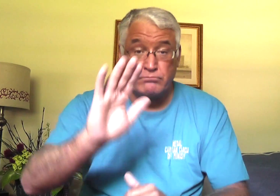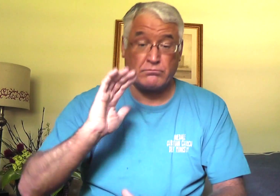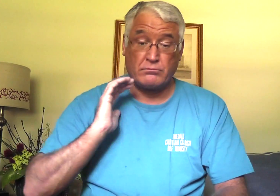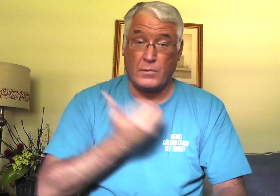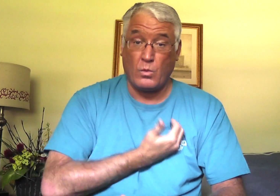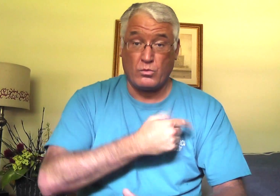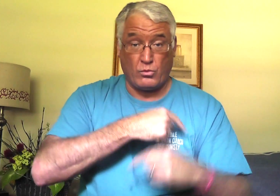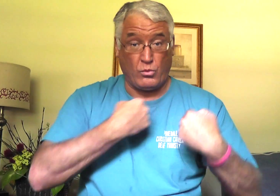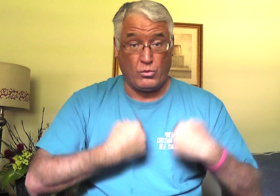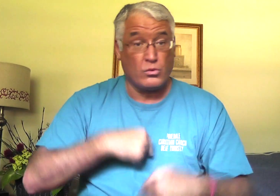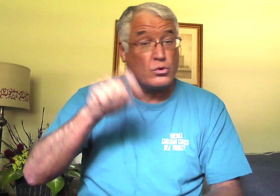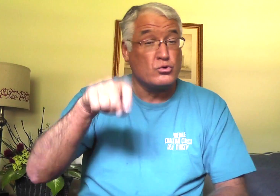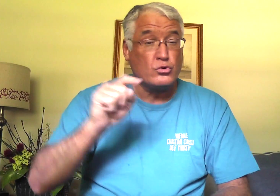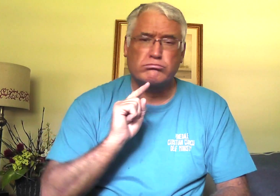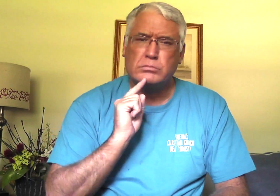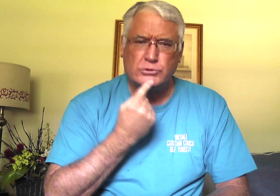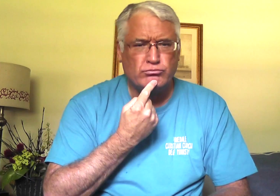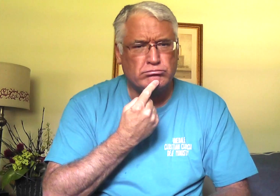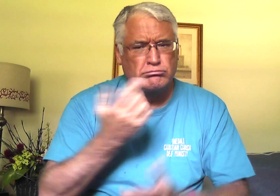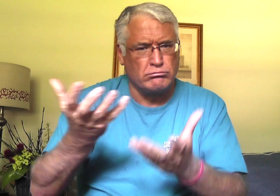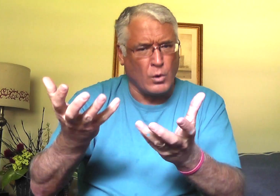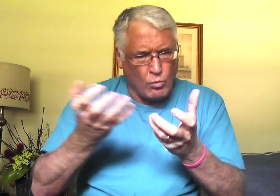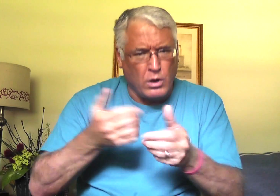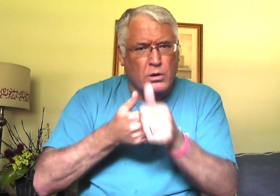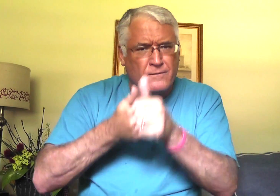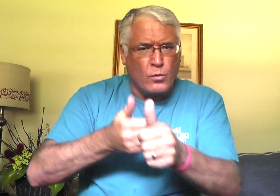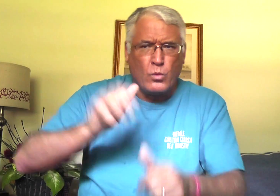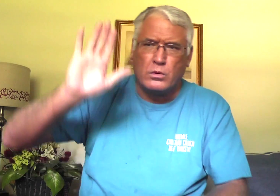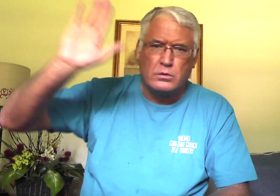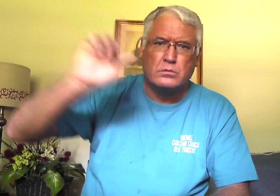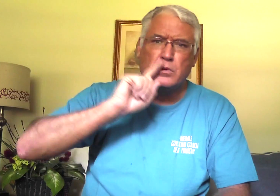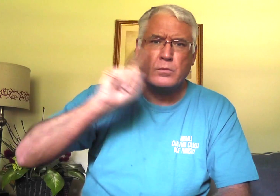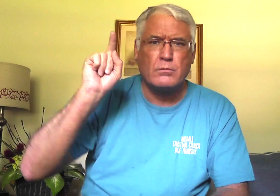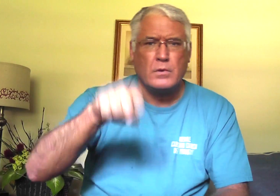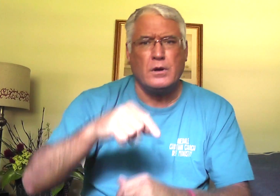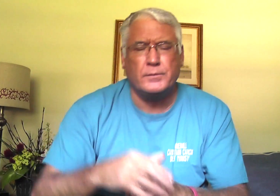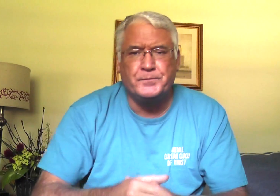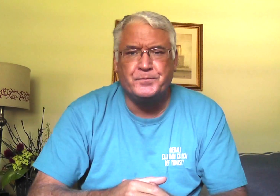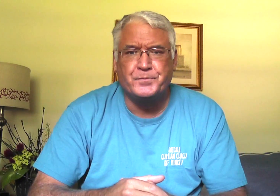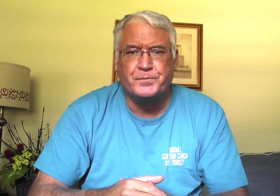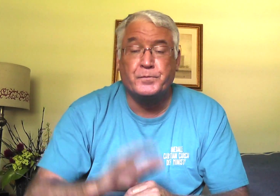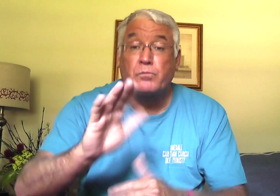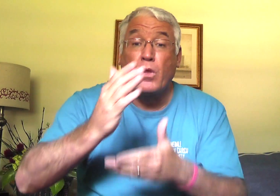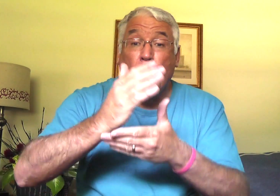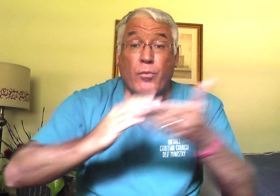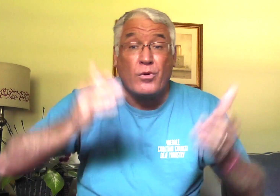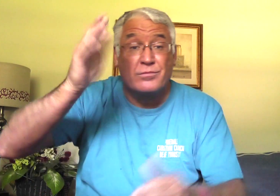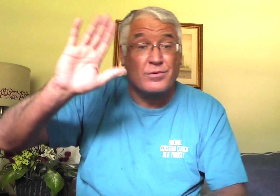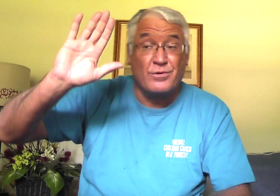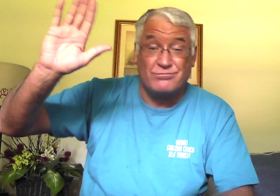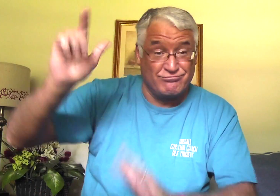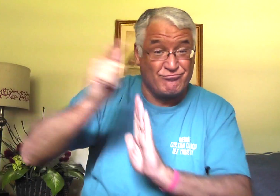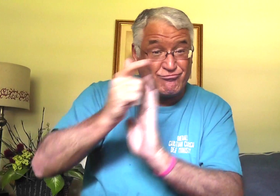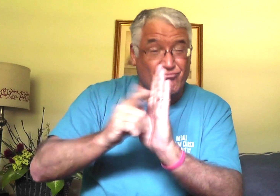verse that we need to obey. Our hearts should be sincere towards following God's